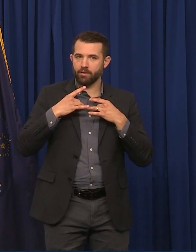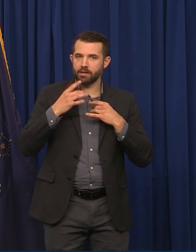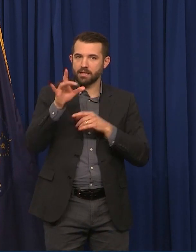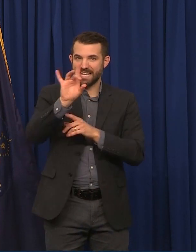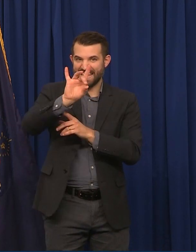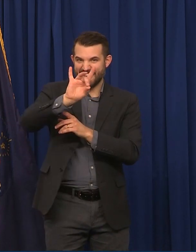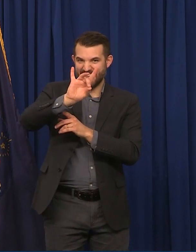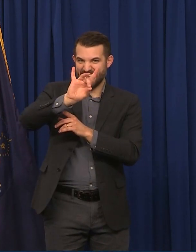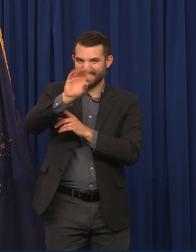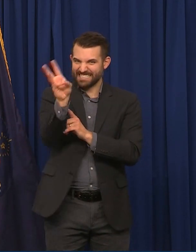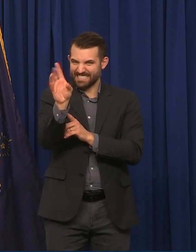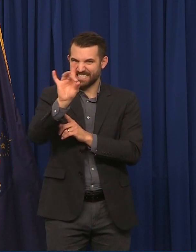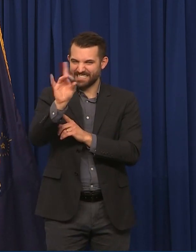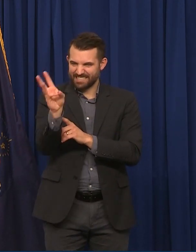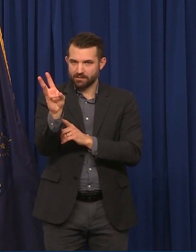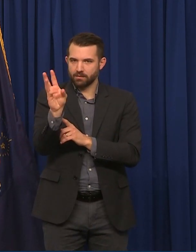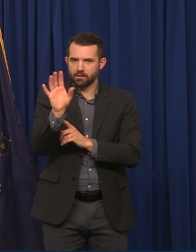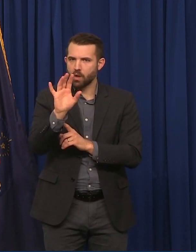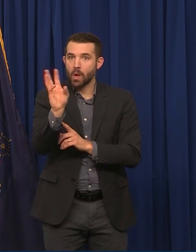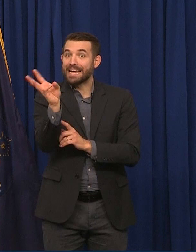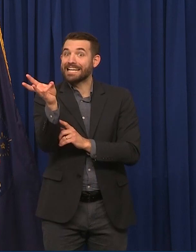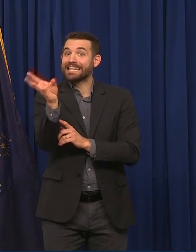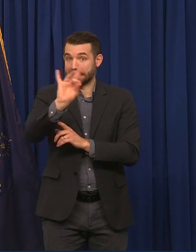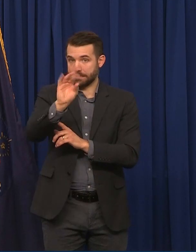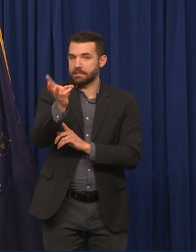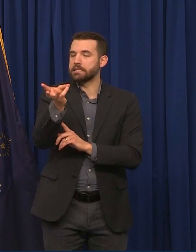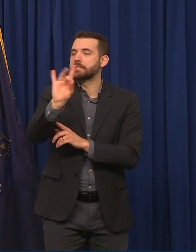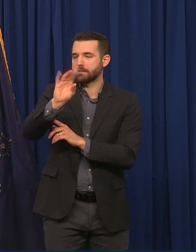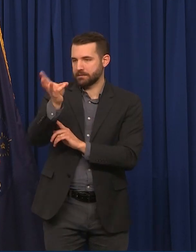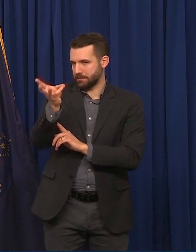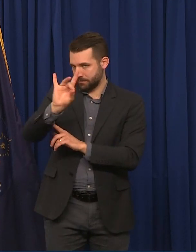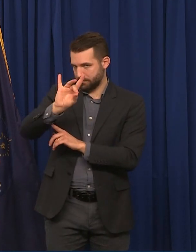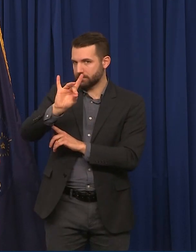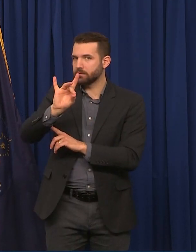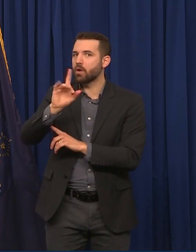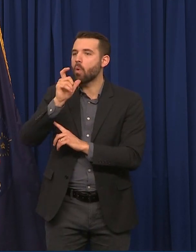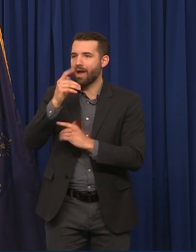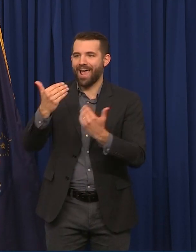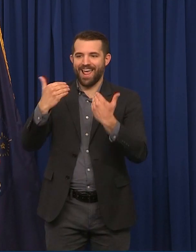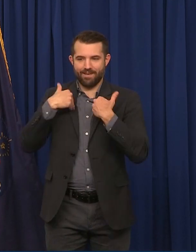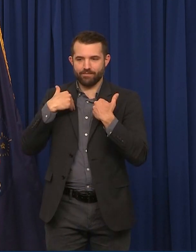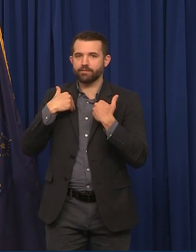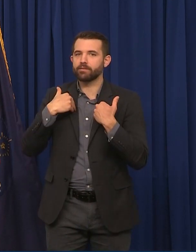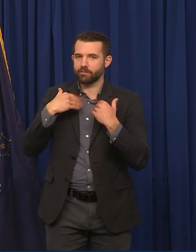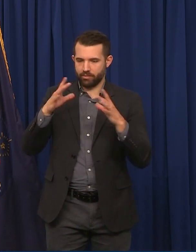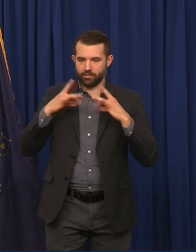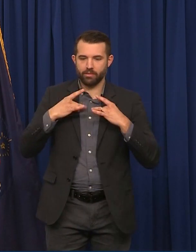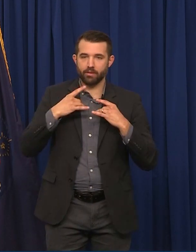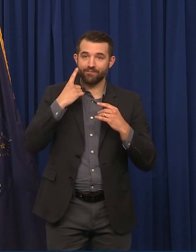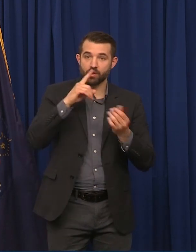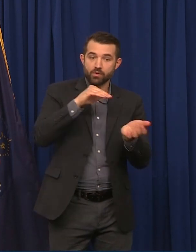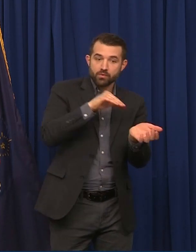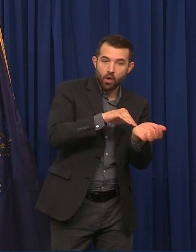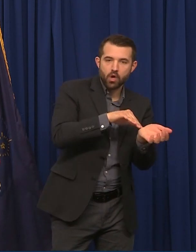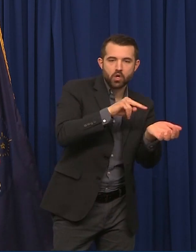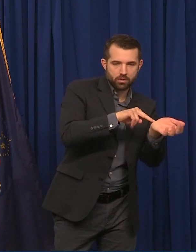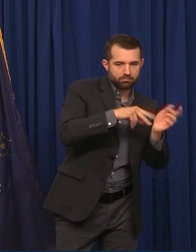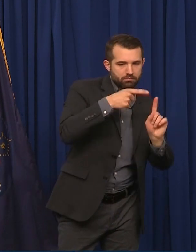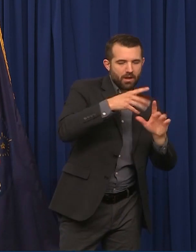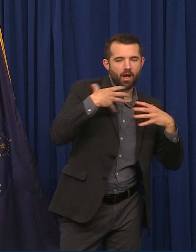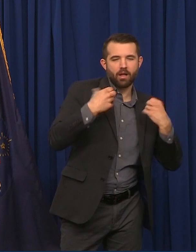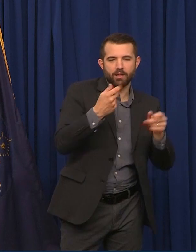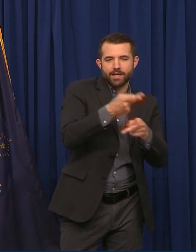reused? Okay, so Brad, I want to take your questions in reverse order. Let's start with the questions